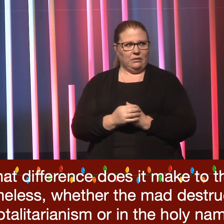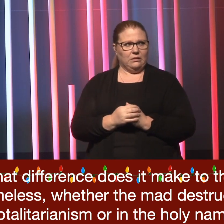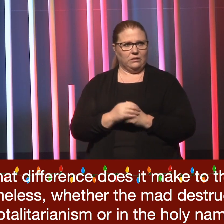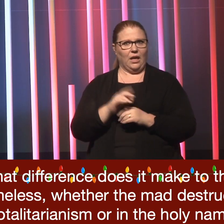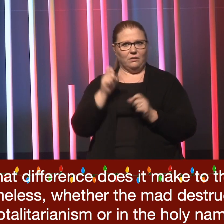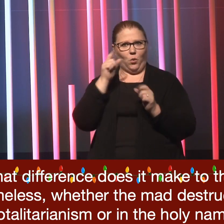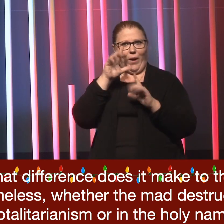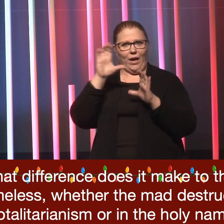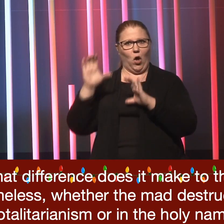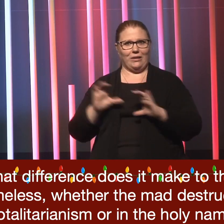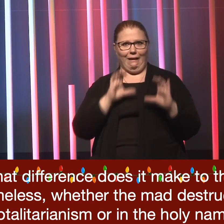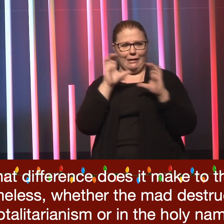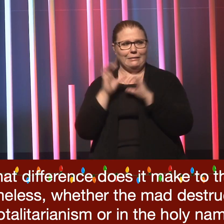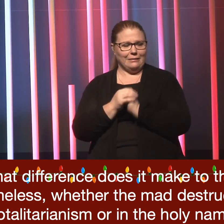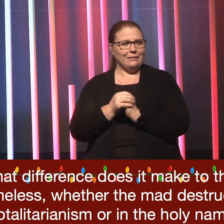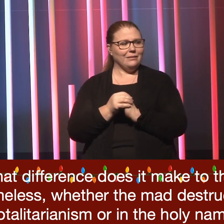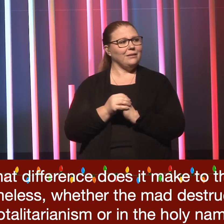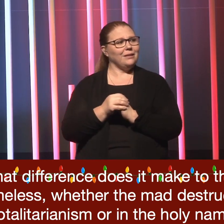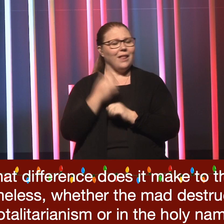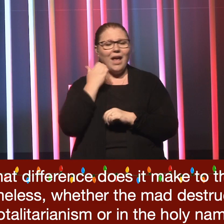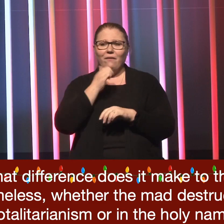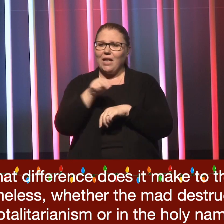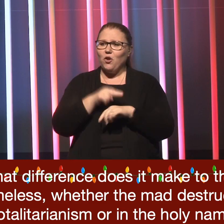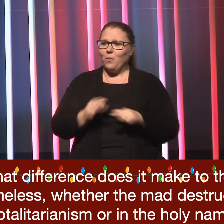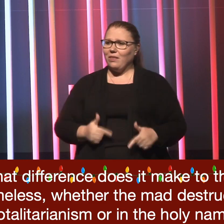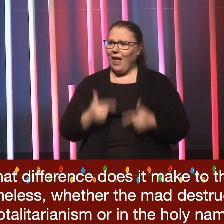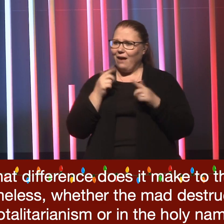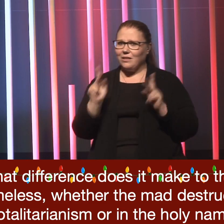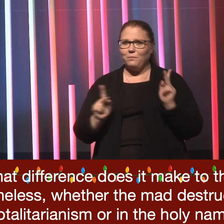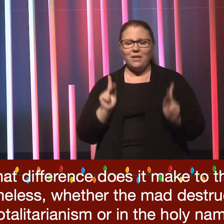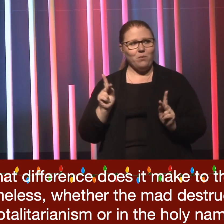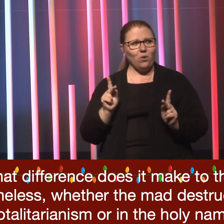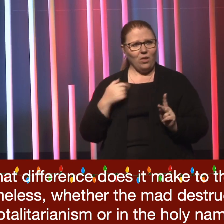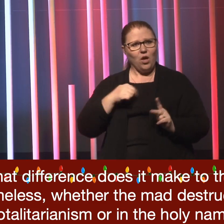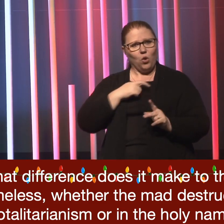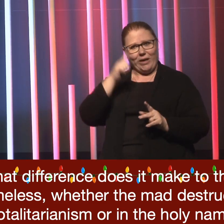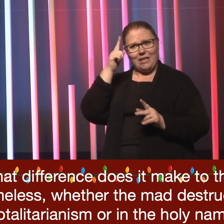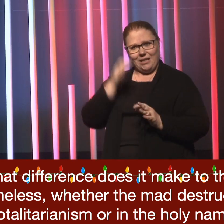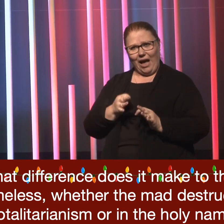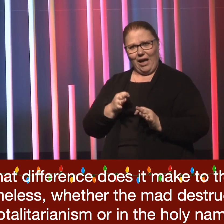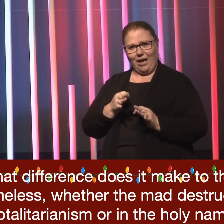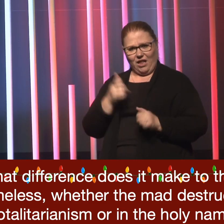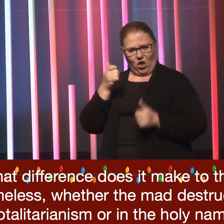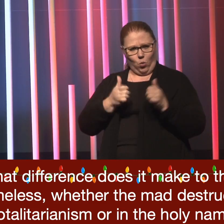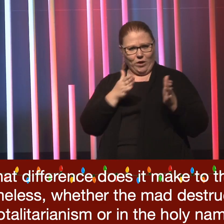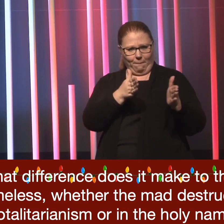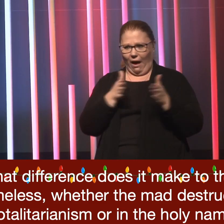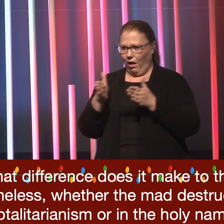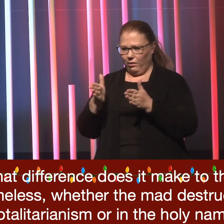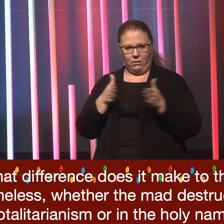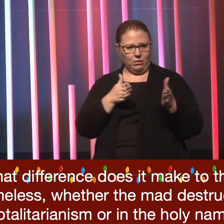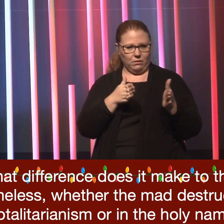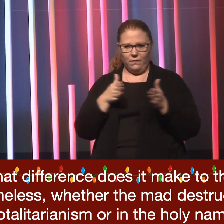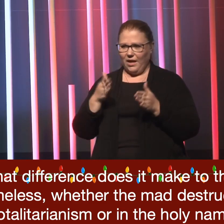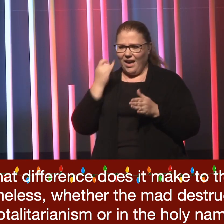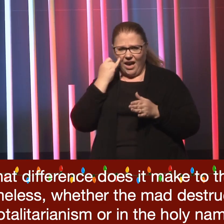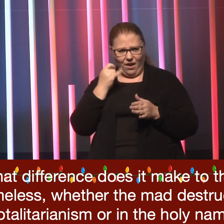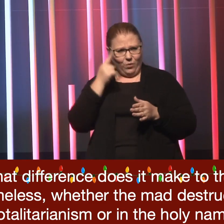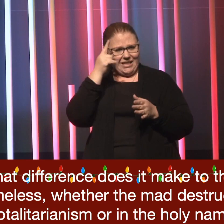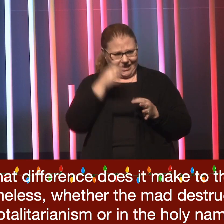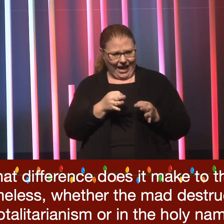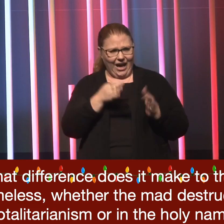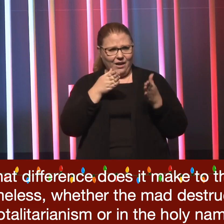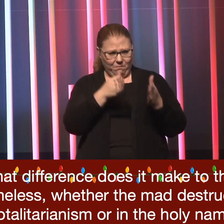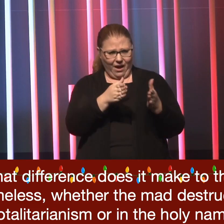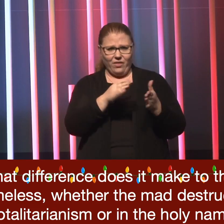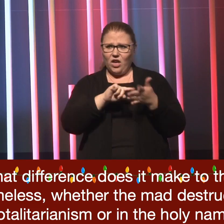And here's the thing, if we will just in our everyday normal lives as people, choose that path to peace. If we'll just make that choice,